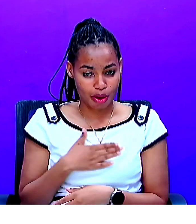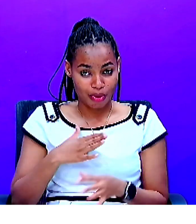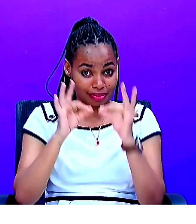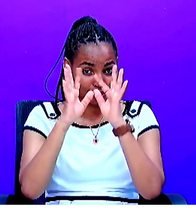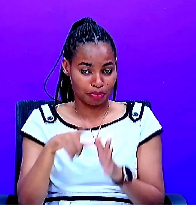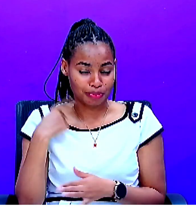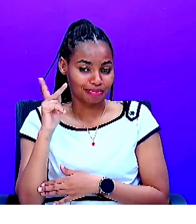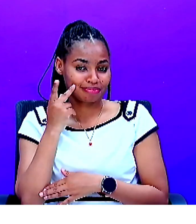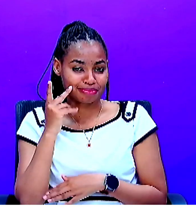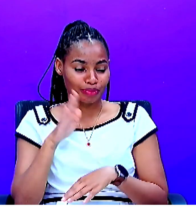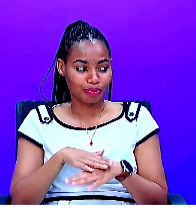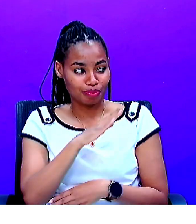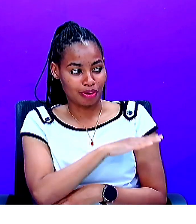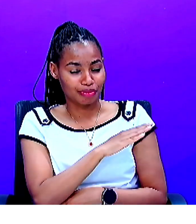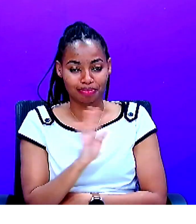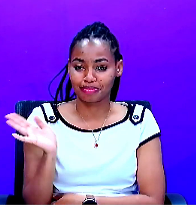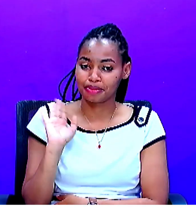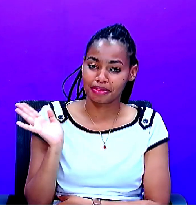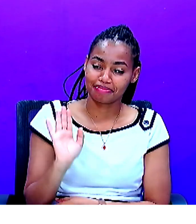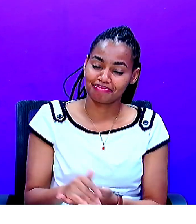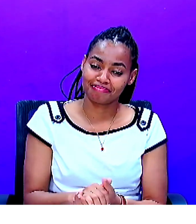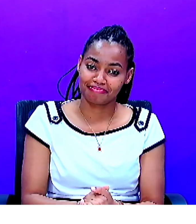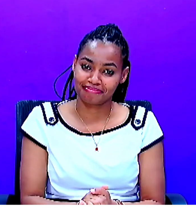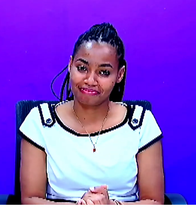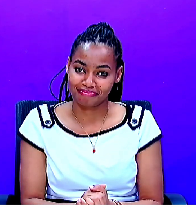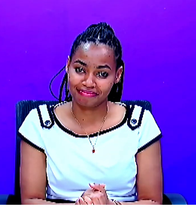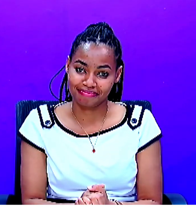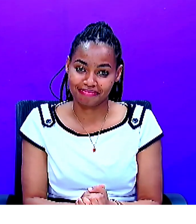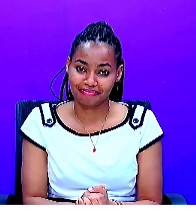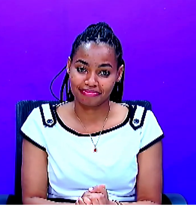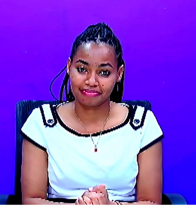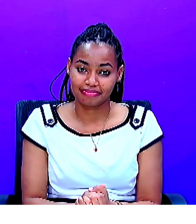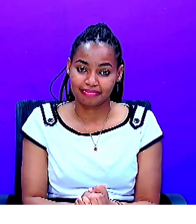Catherine Ngovi, and Mr. Language Interpreter voicing has been Esther Kendi. Enjoy the rest of the day.